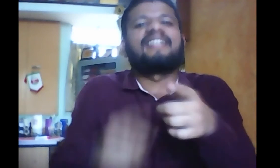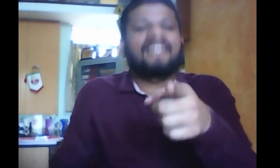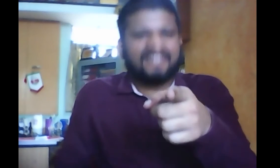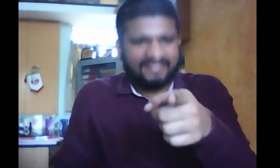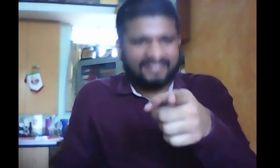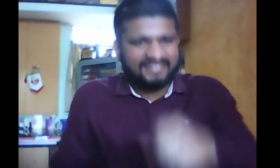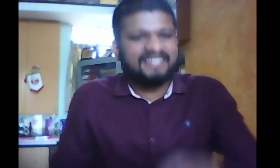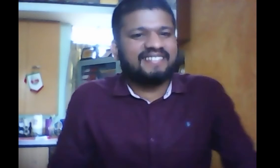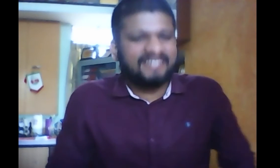Signing, right?